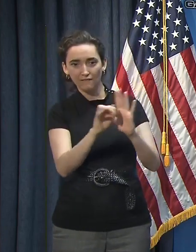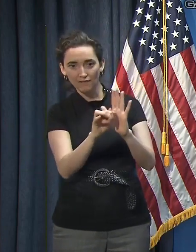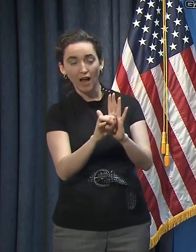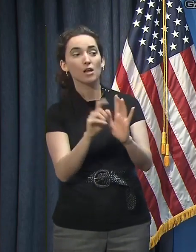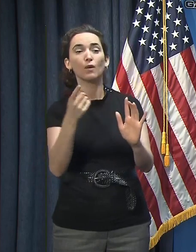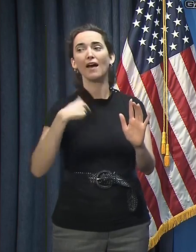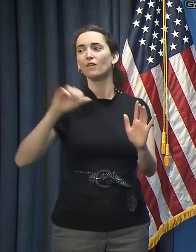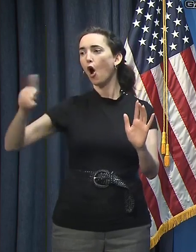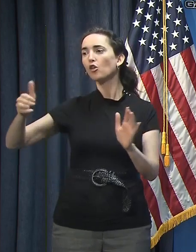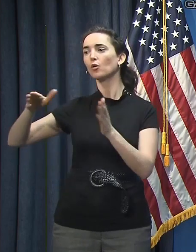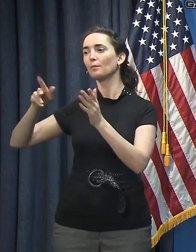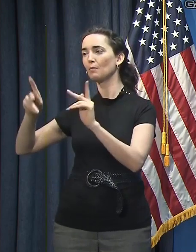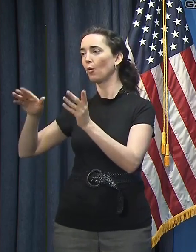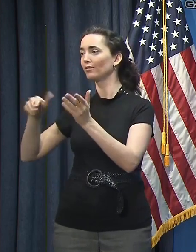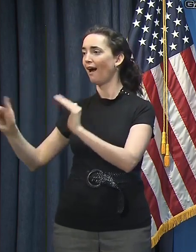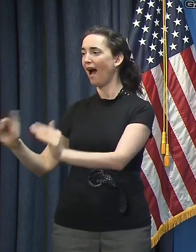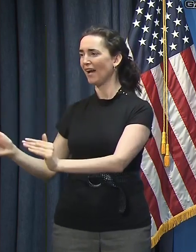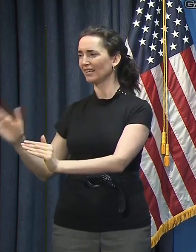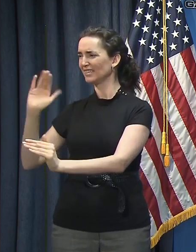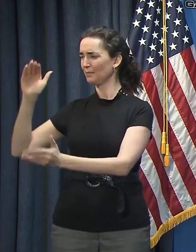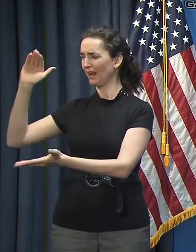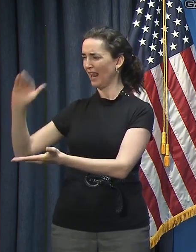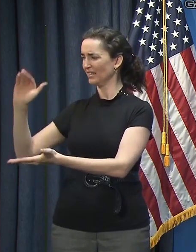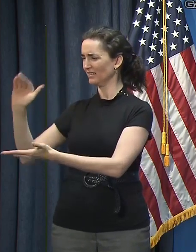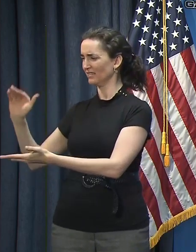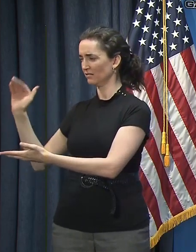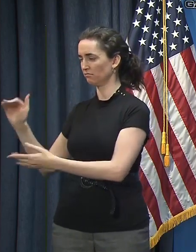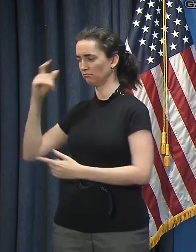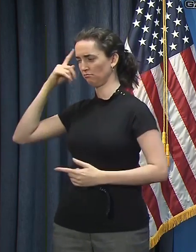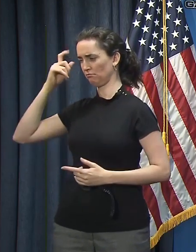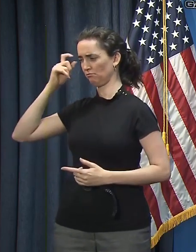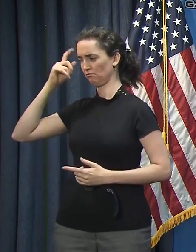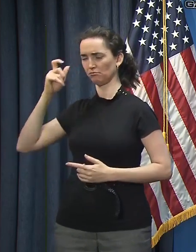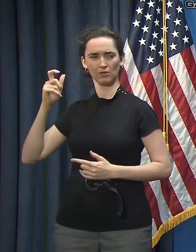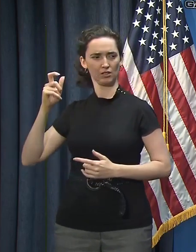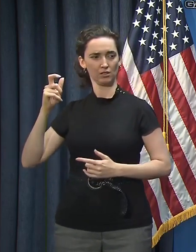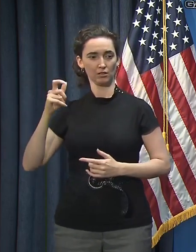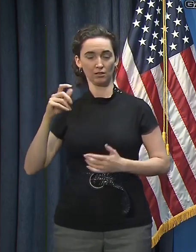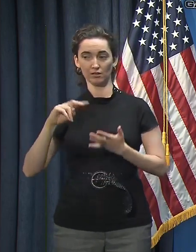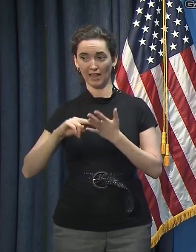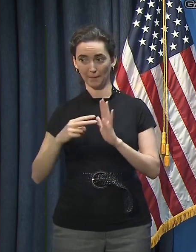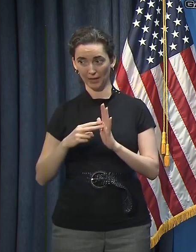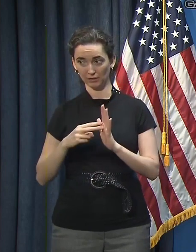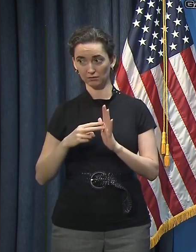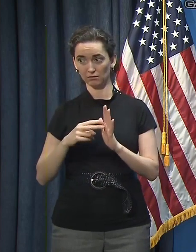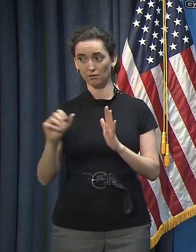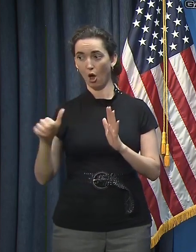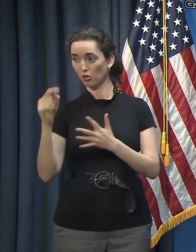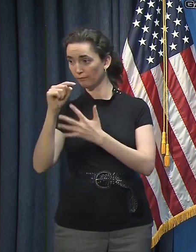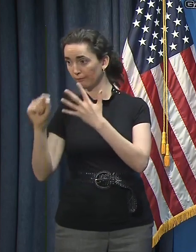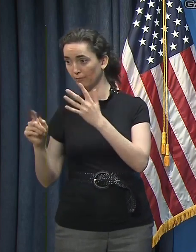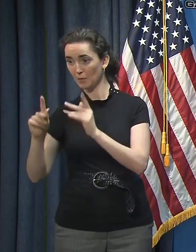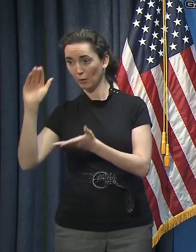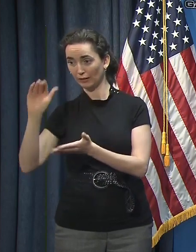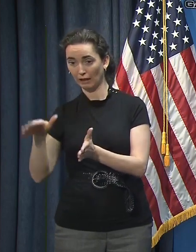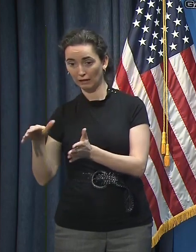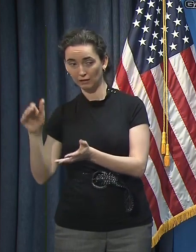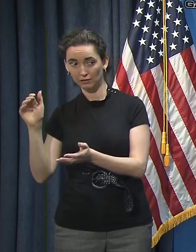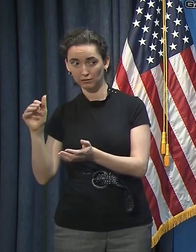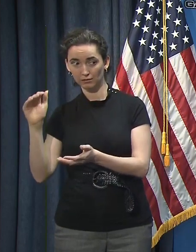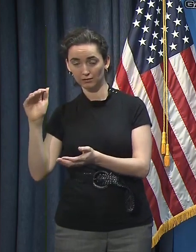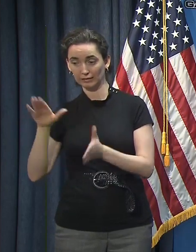other categories seem to be down. We don't know how much of that is actually that there's lower levels of deaths, for instance, as we talked about